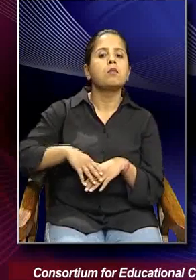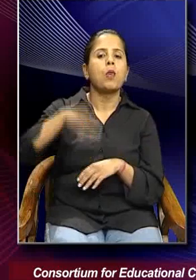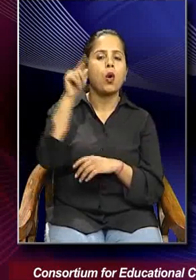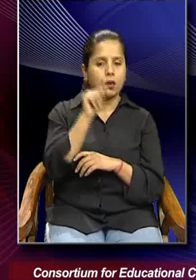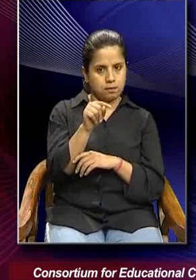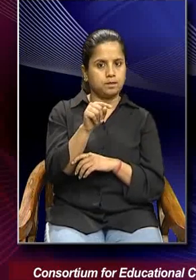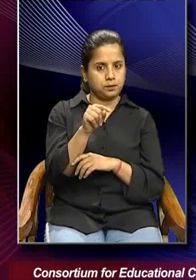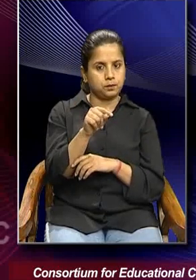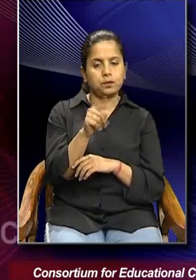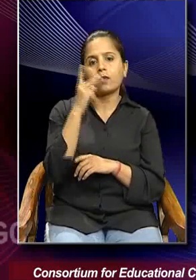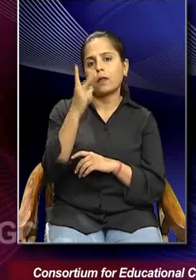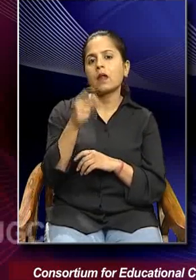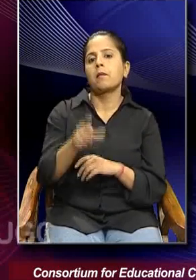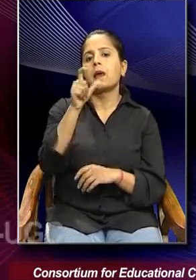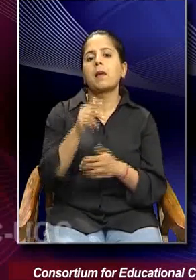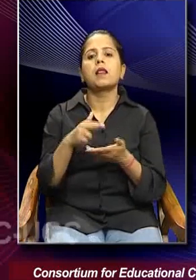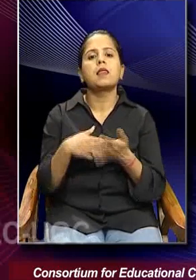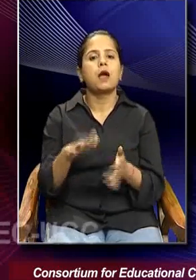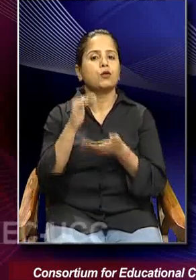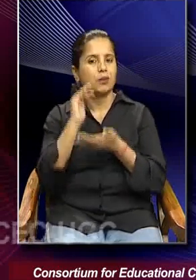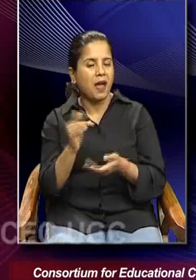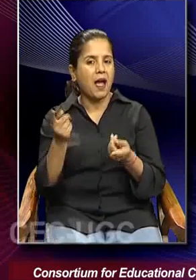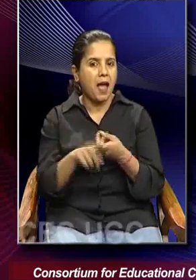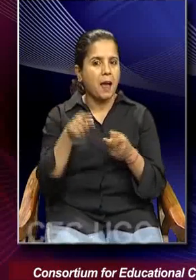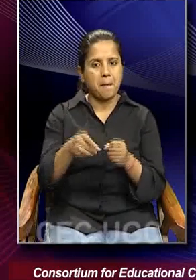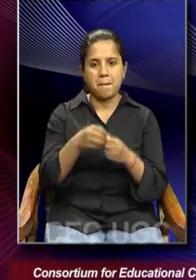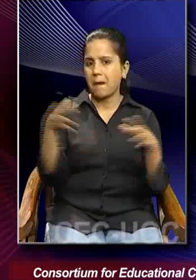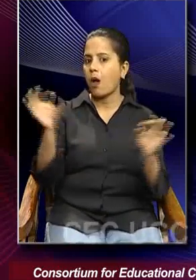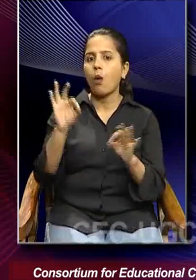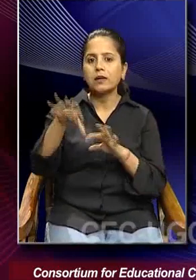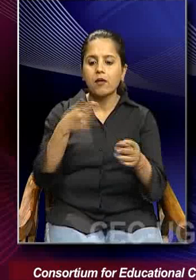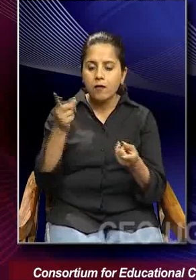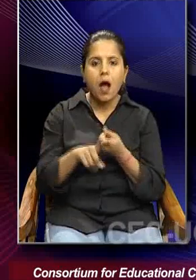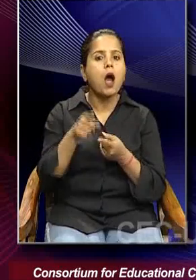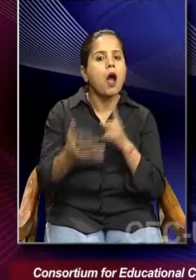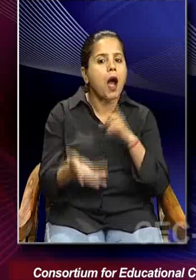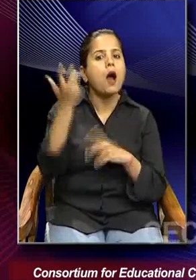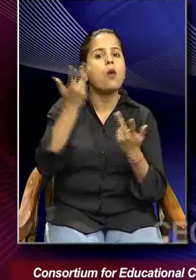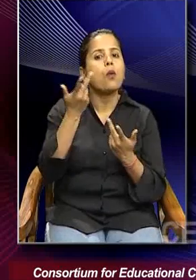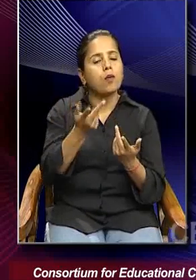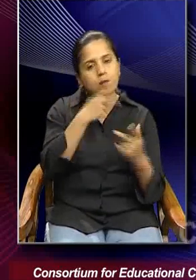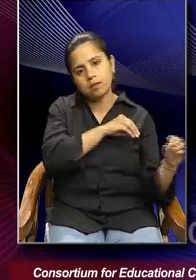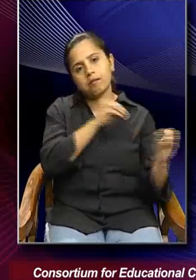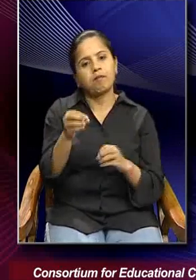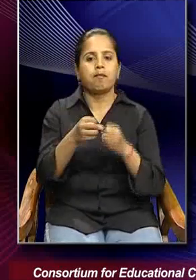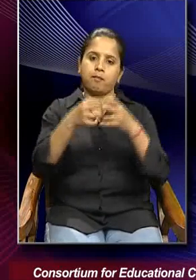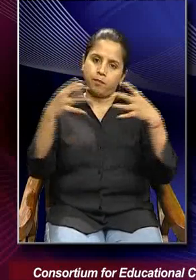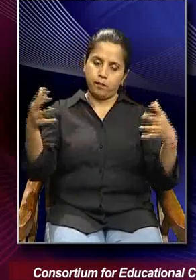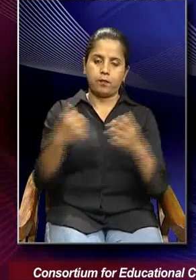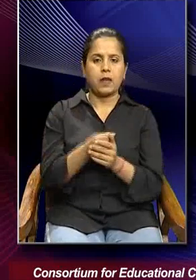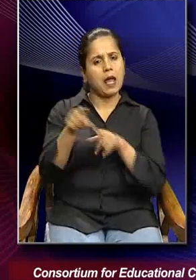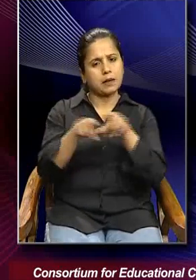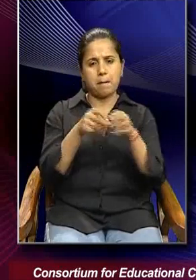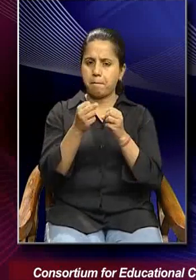role as compared to the natural increase of population. And therefore, there are ample examples if you